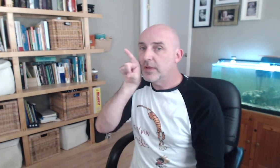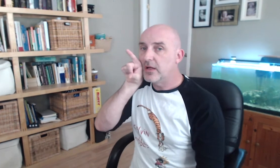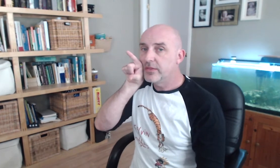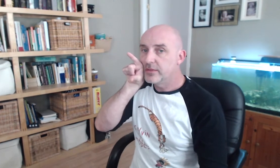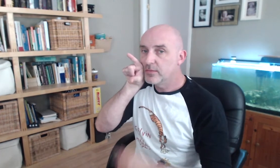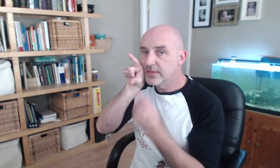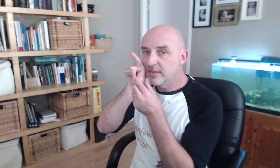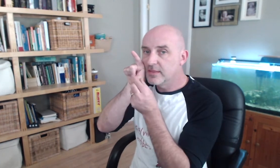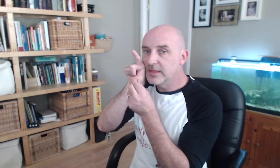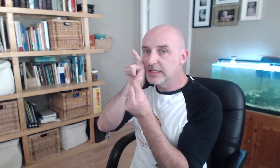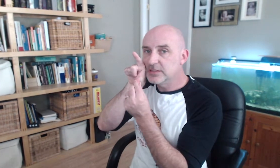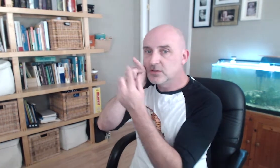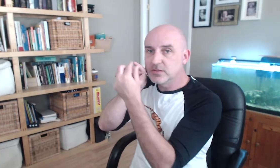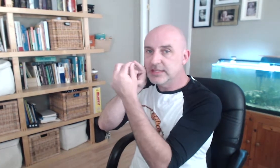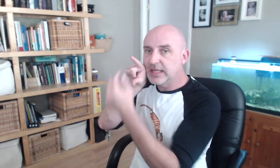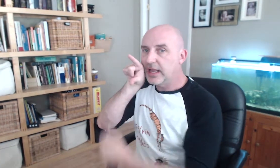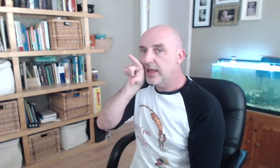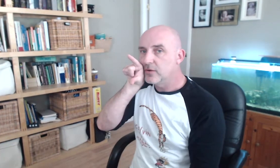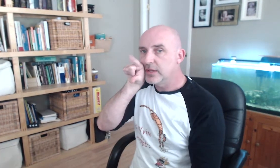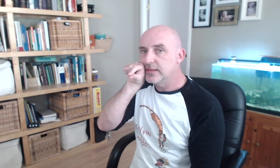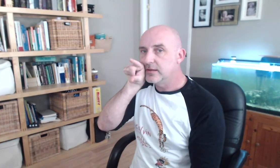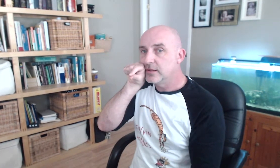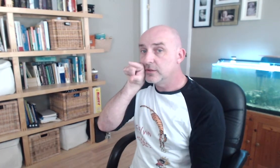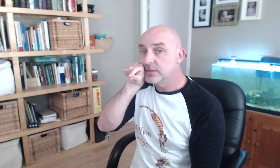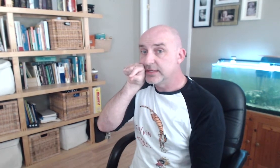mouth with these two sticking out and then closing,